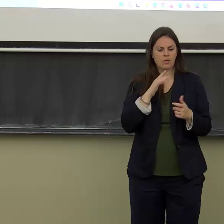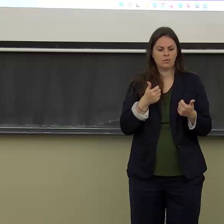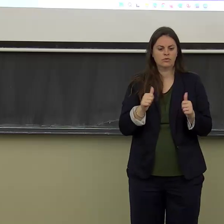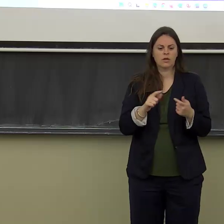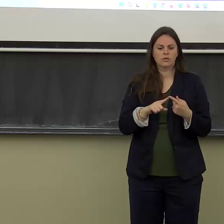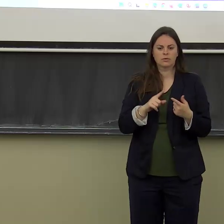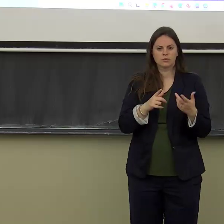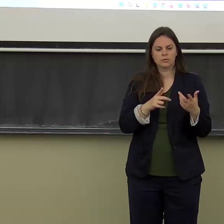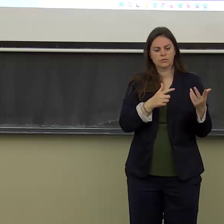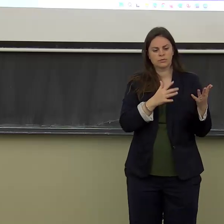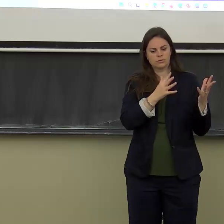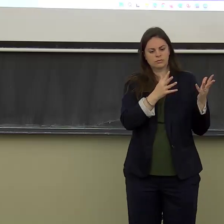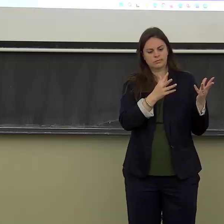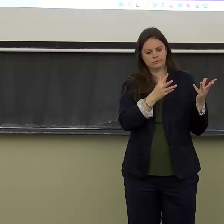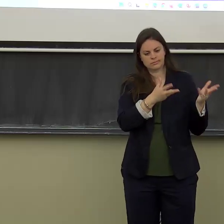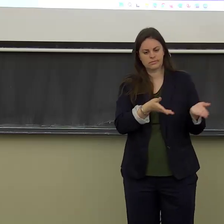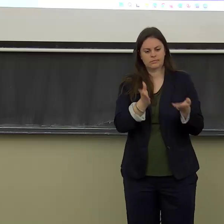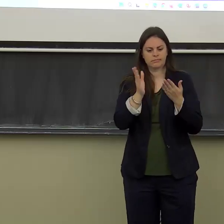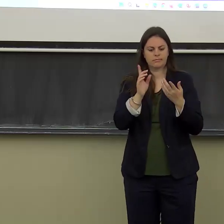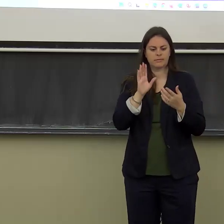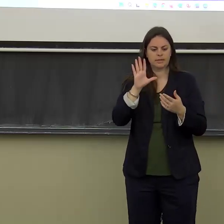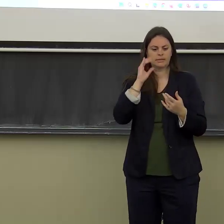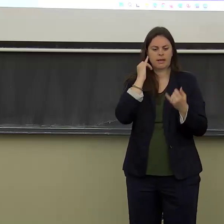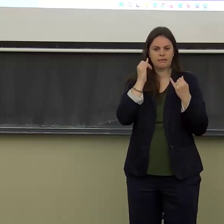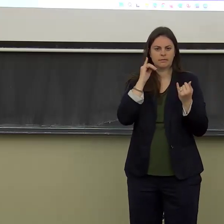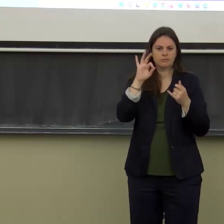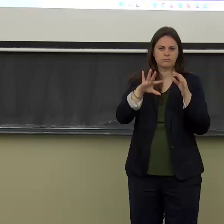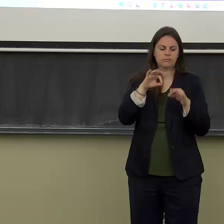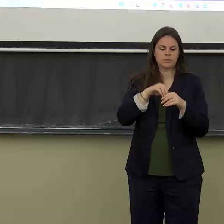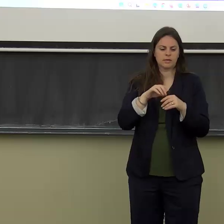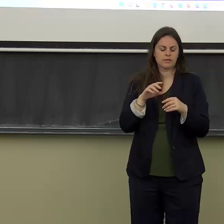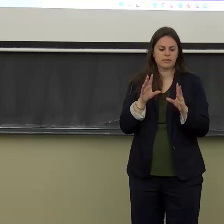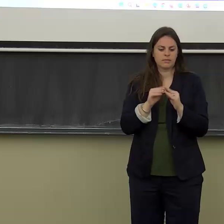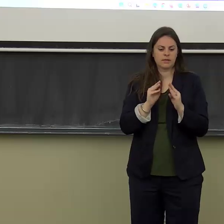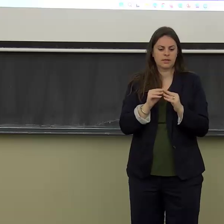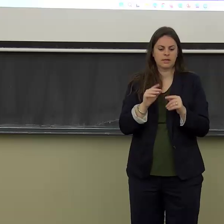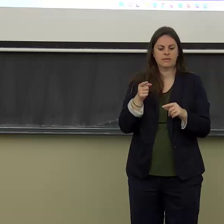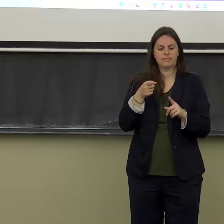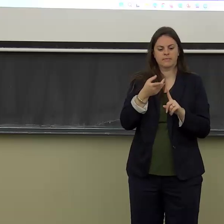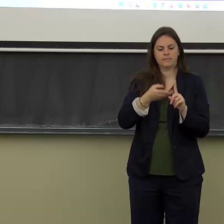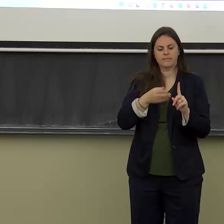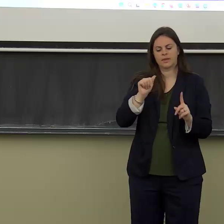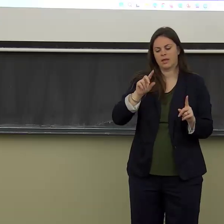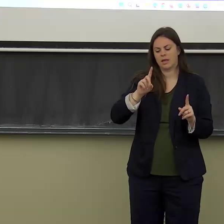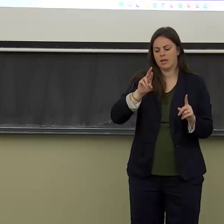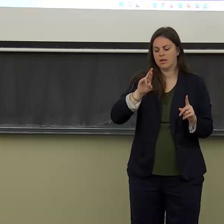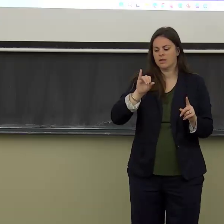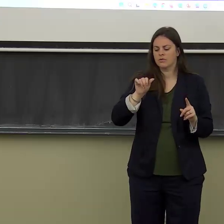bring his ideas into the meeting. And this is Adrian Roselli, who wrote